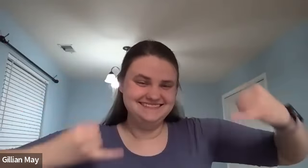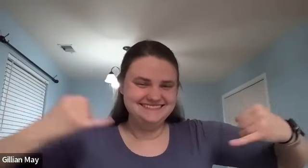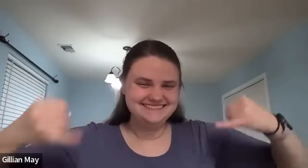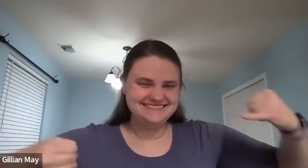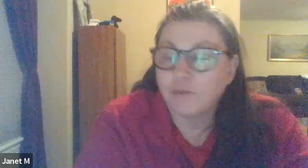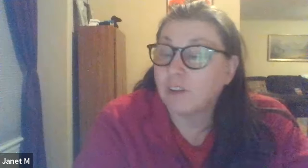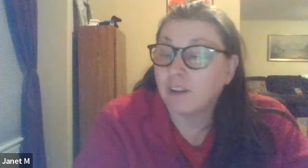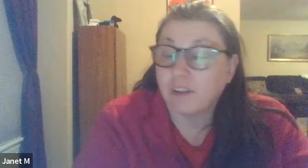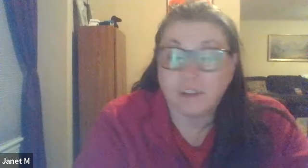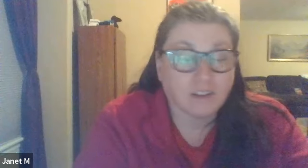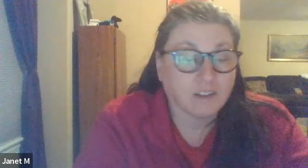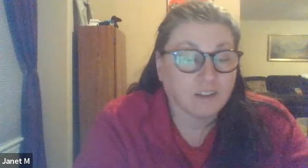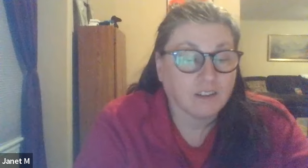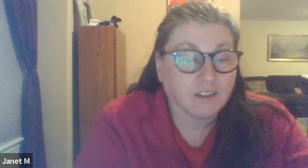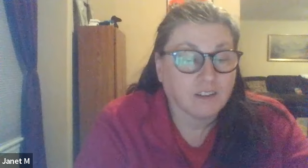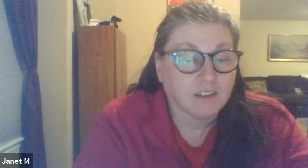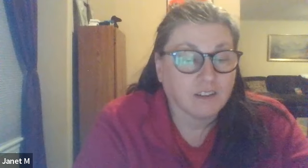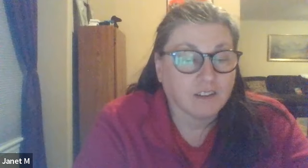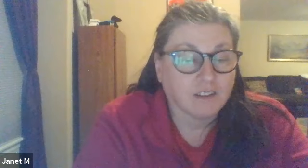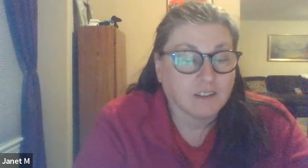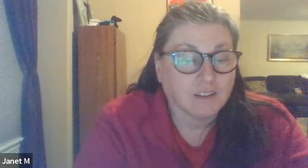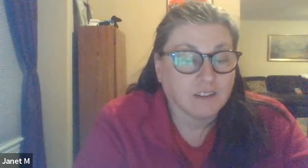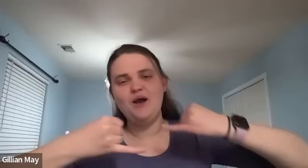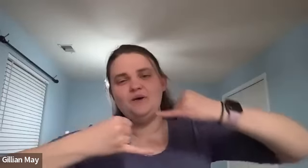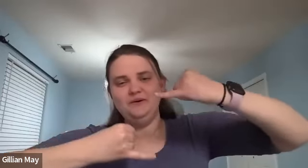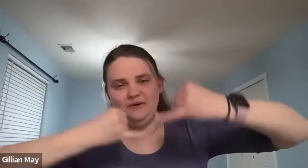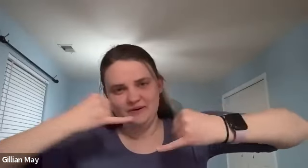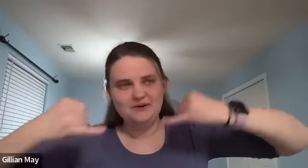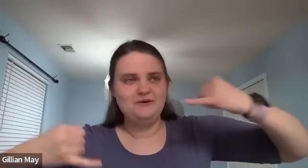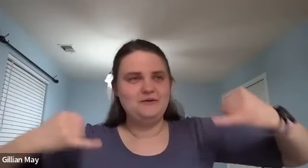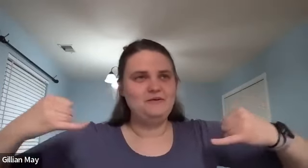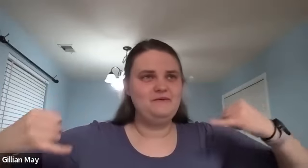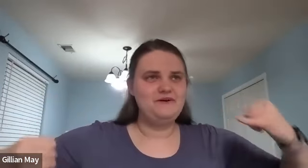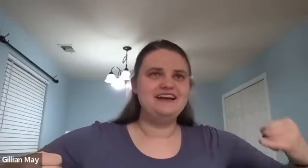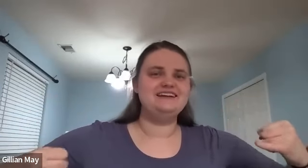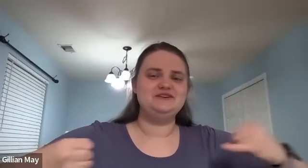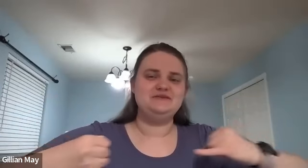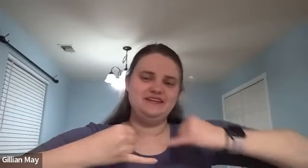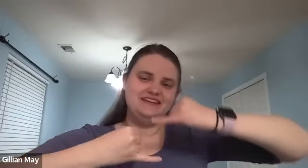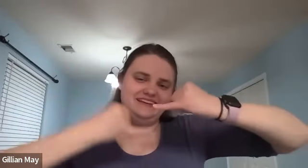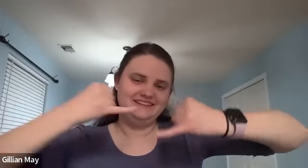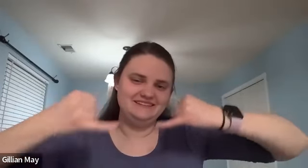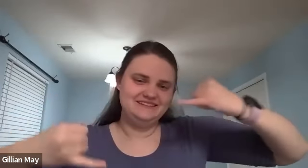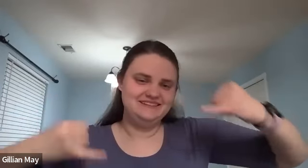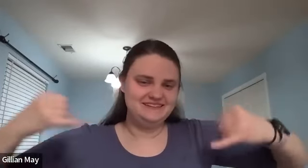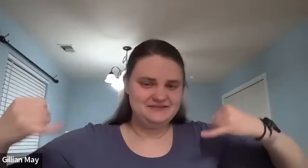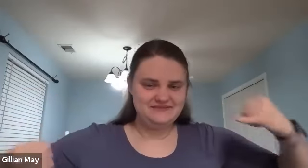That's a food, huh? Mm-hmm. Think about what could be.